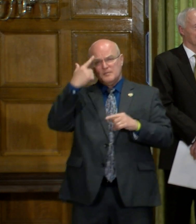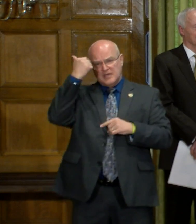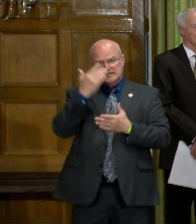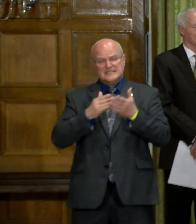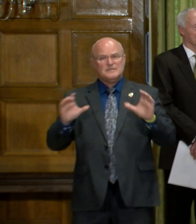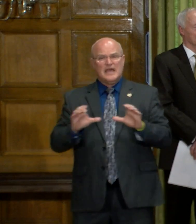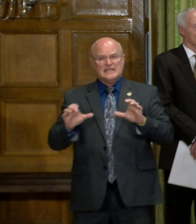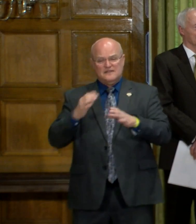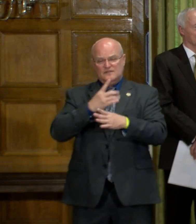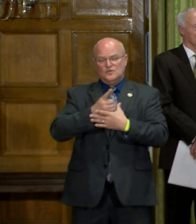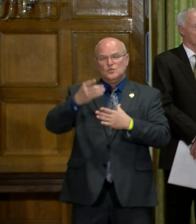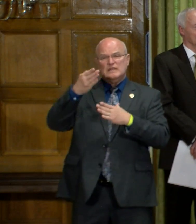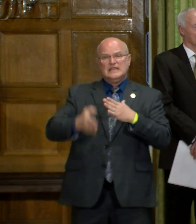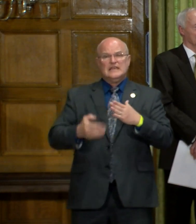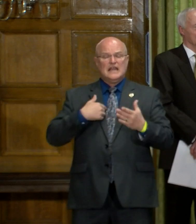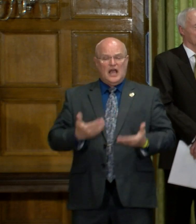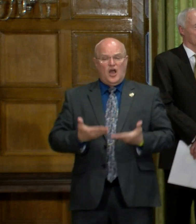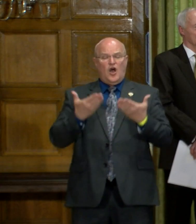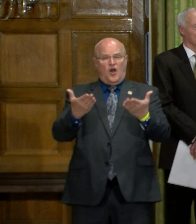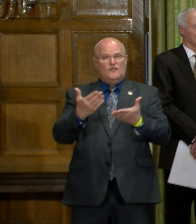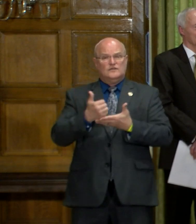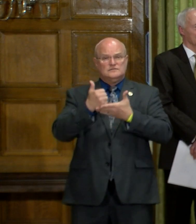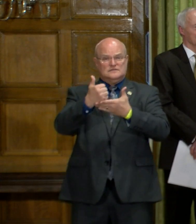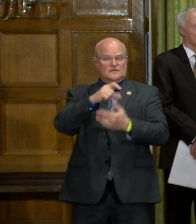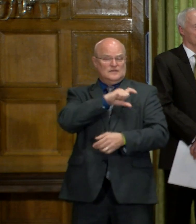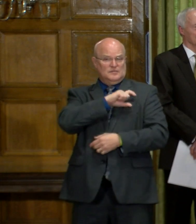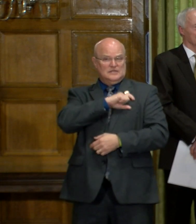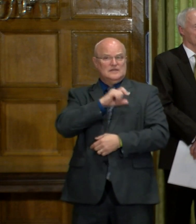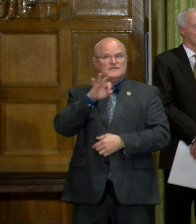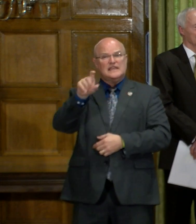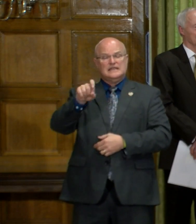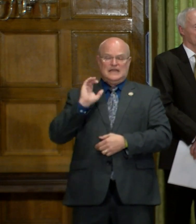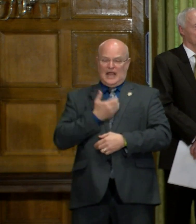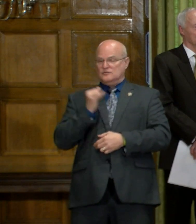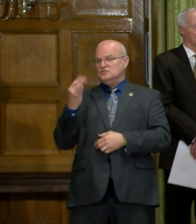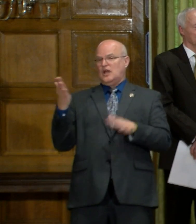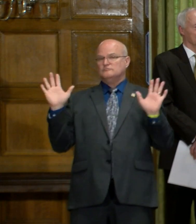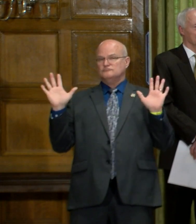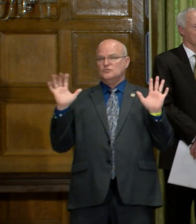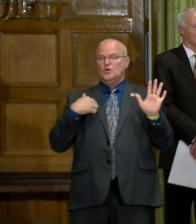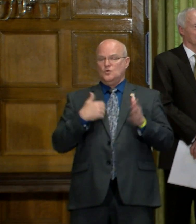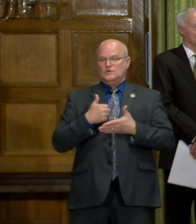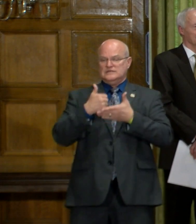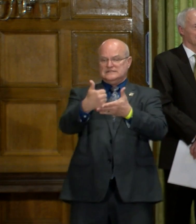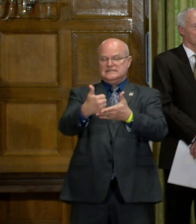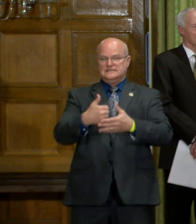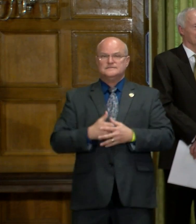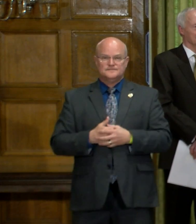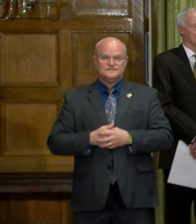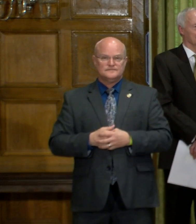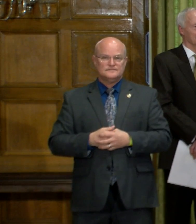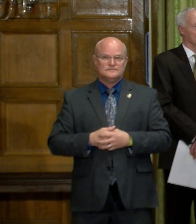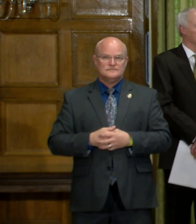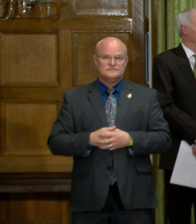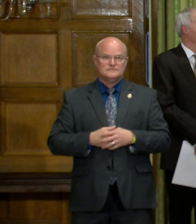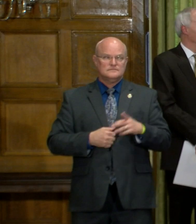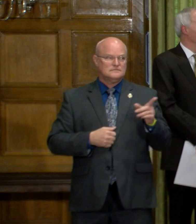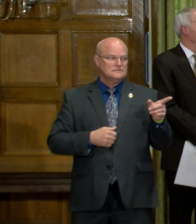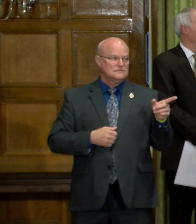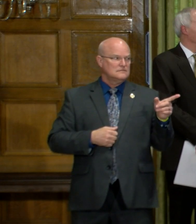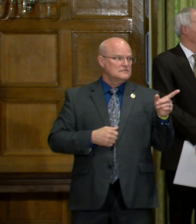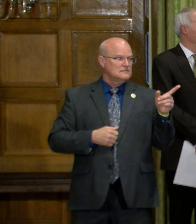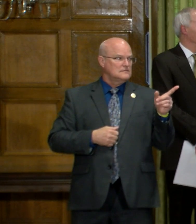some activities over the weekend, I offered our assistance to the police department if they need it. That's our job. We're an assisting agency. Are there